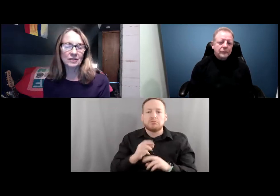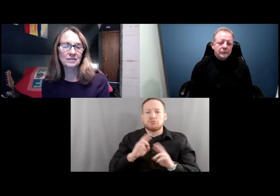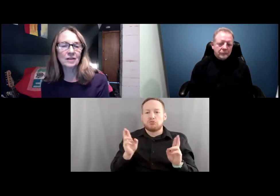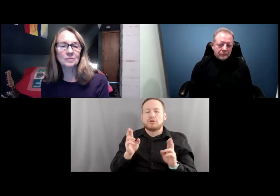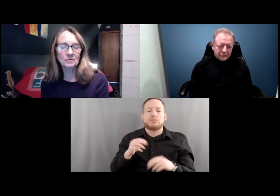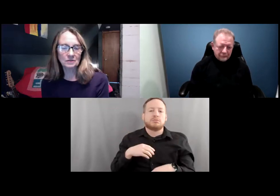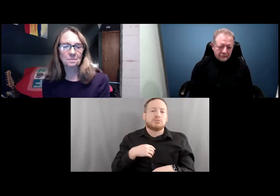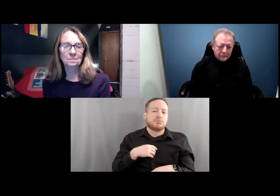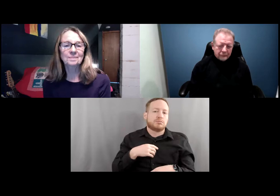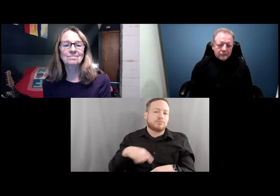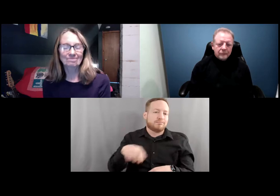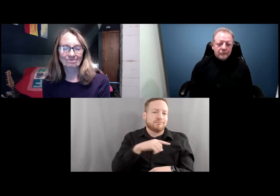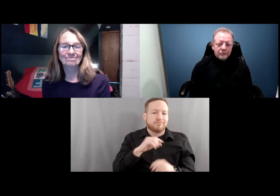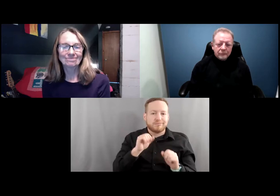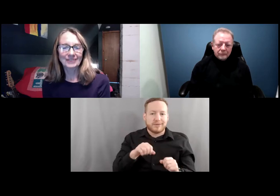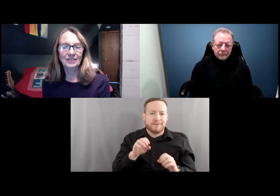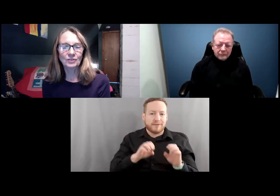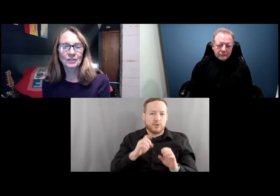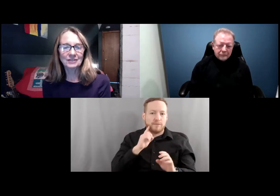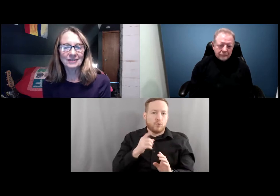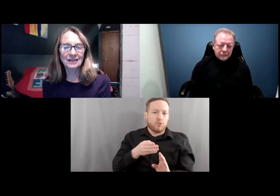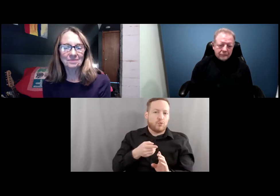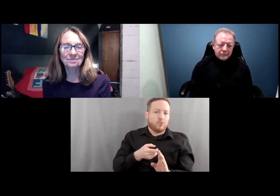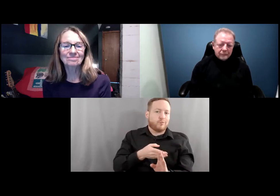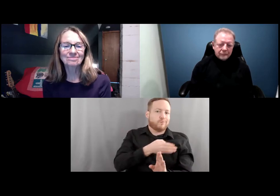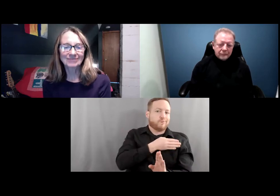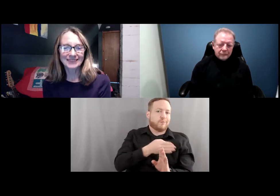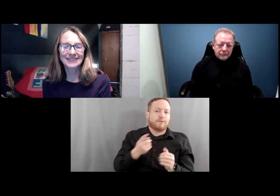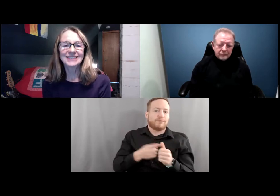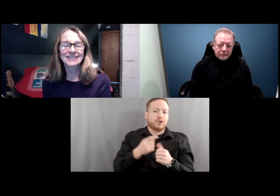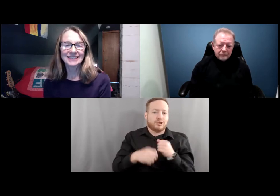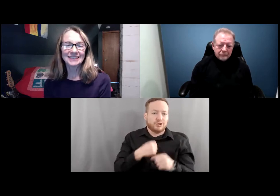already set up system. And I'll look into that.